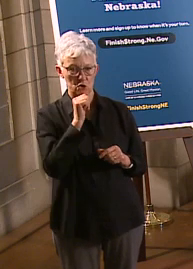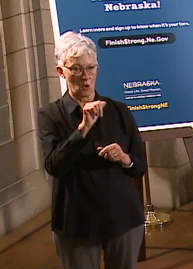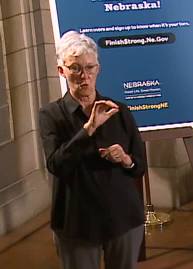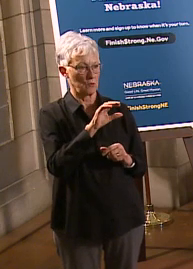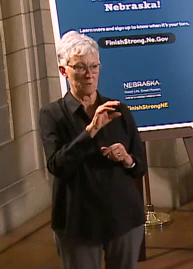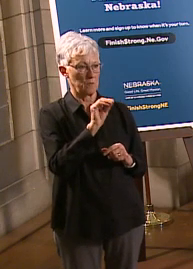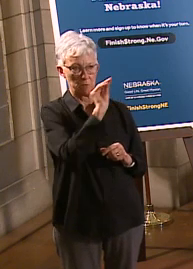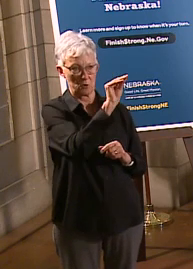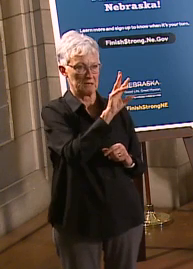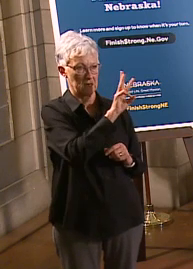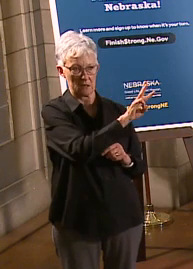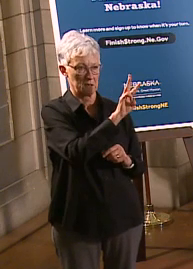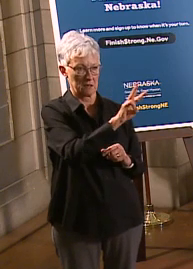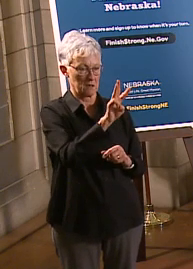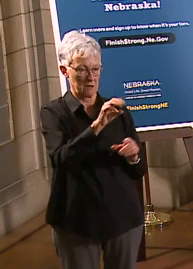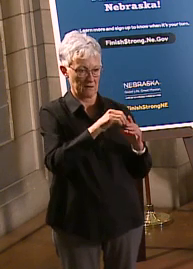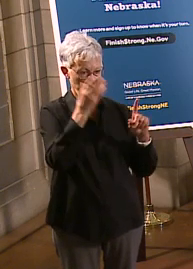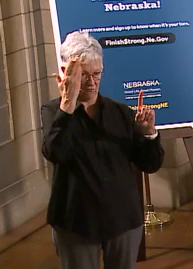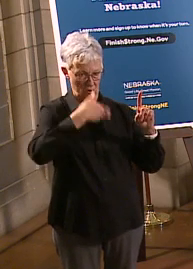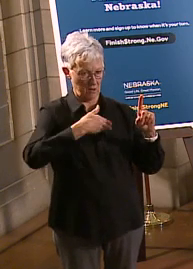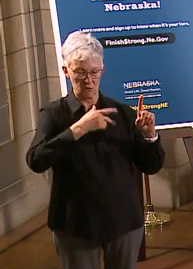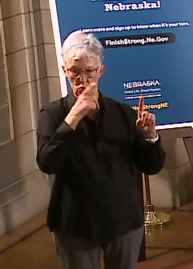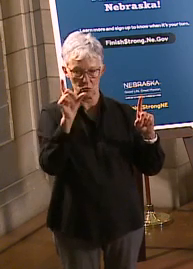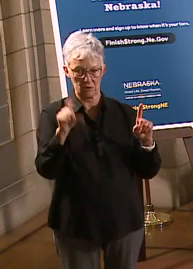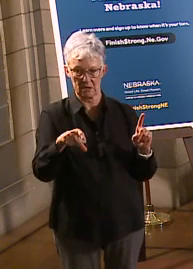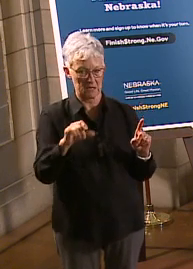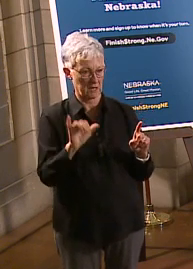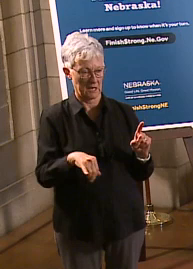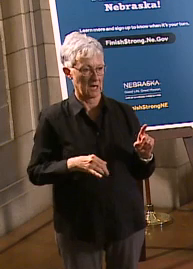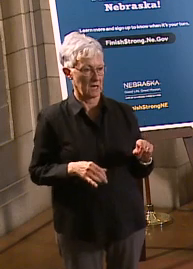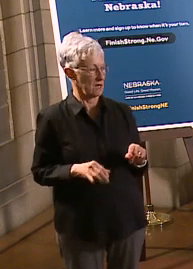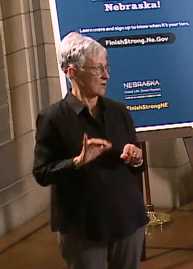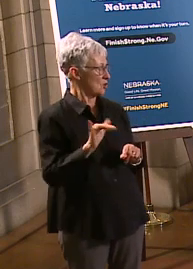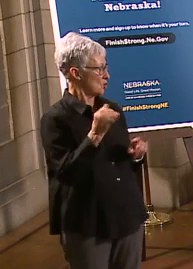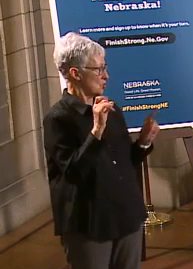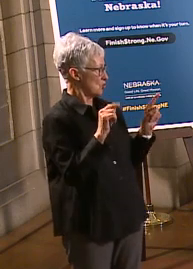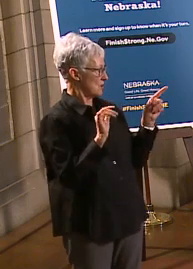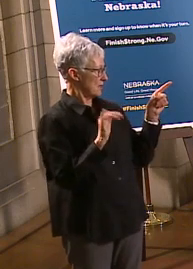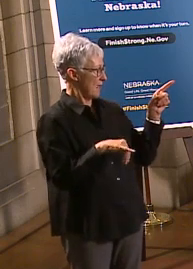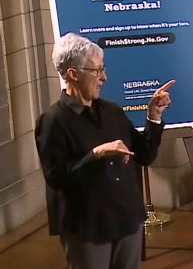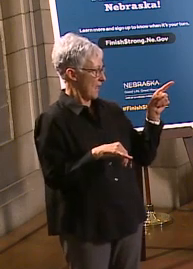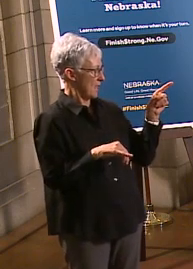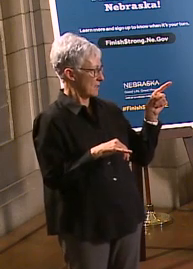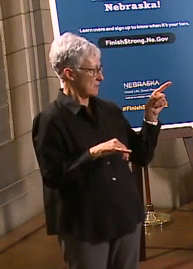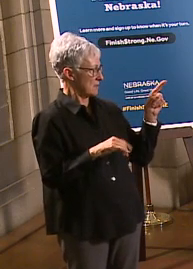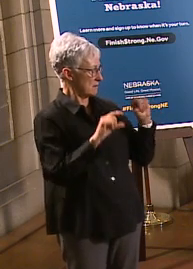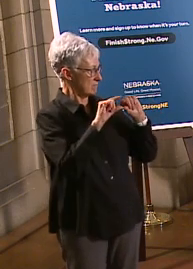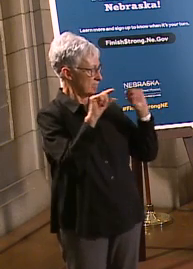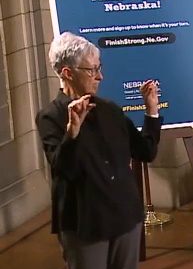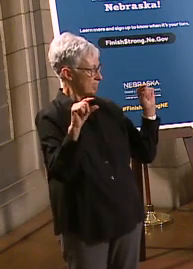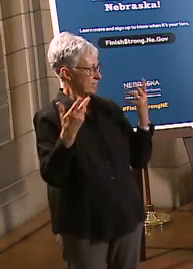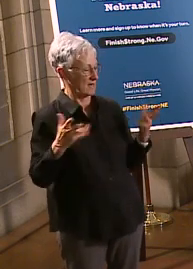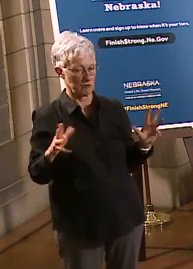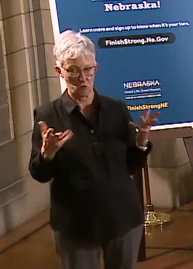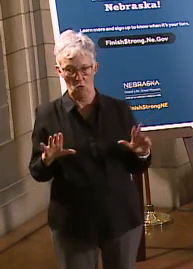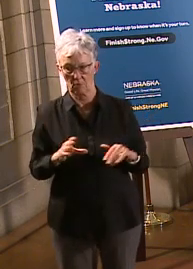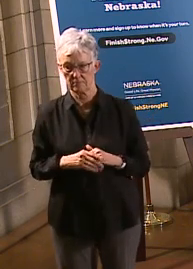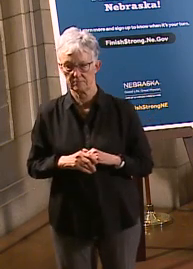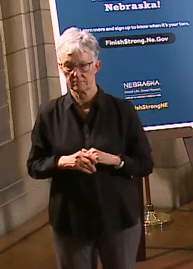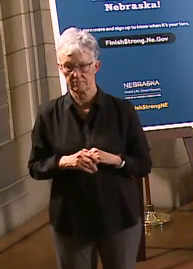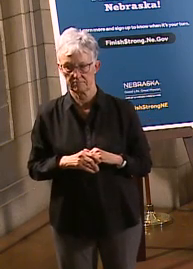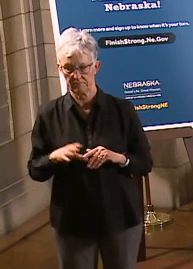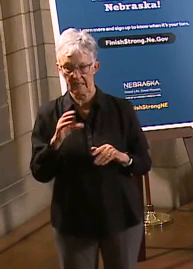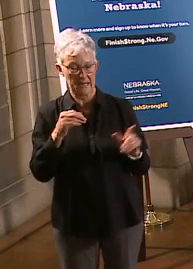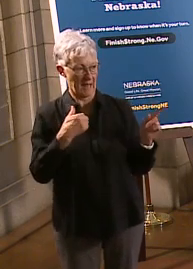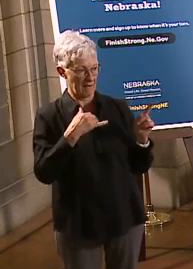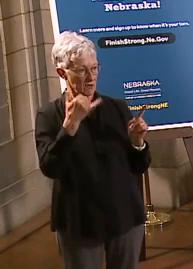www in front of that, okay? We don't do that, just these things right here. And then I also have a reminder for the call center